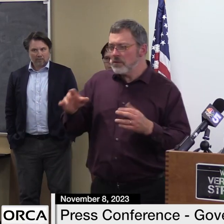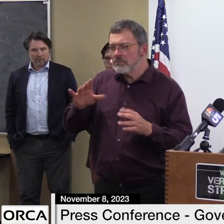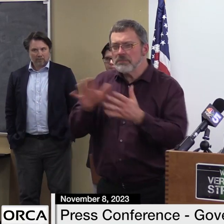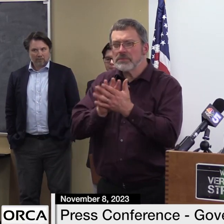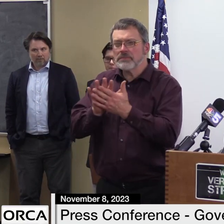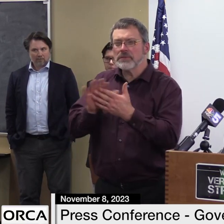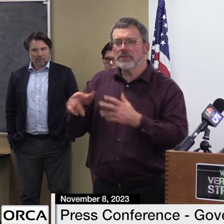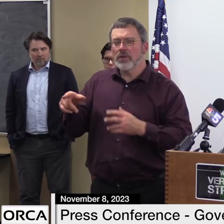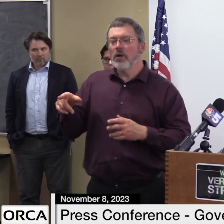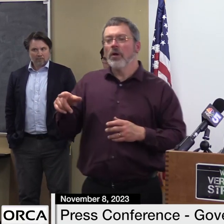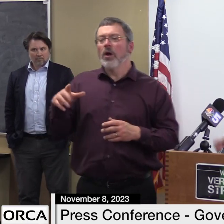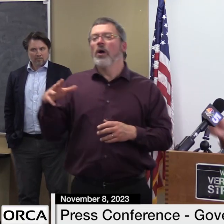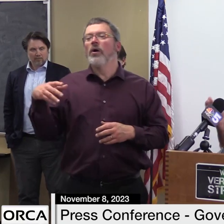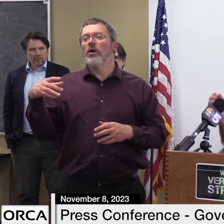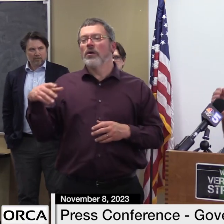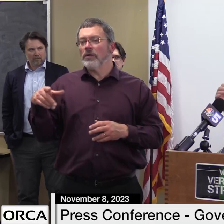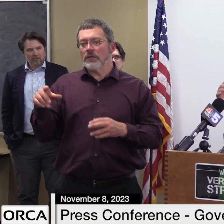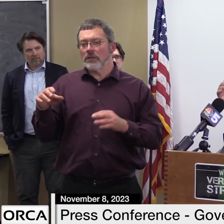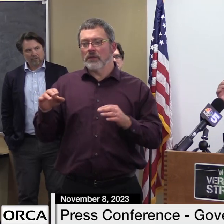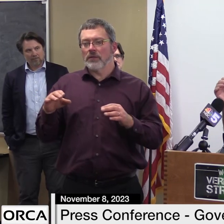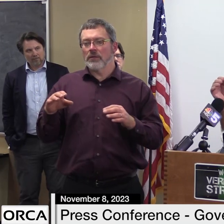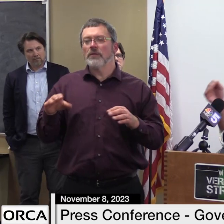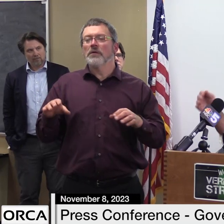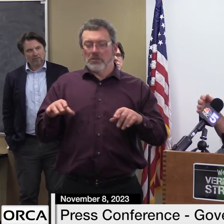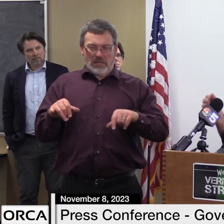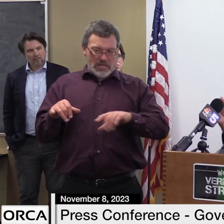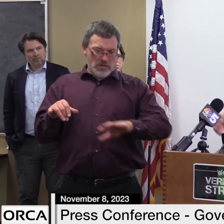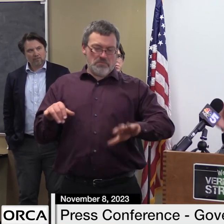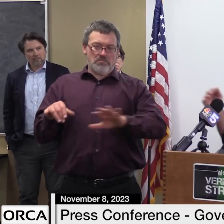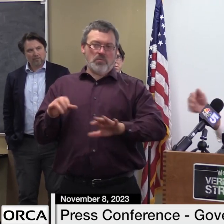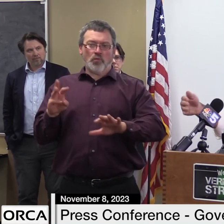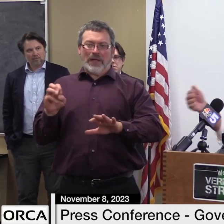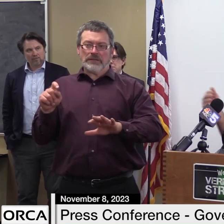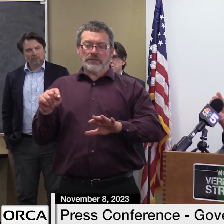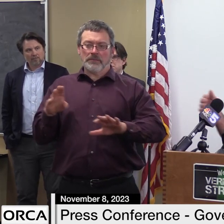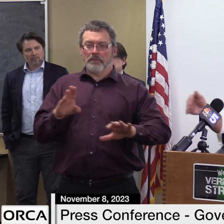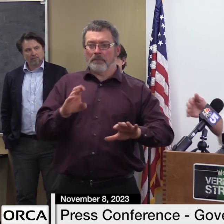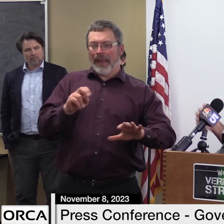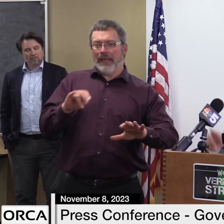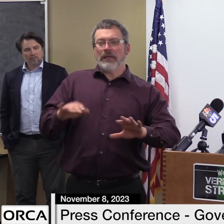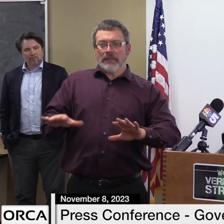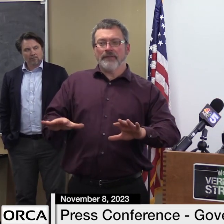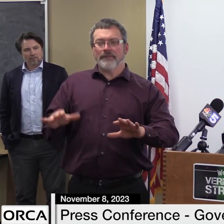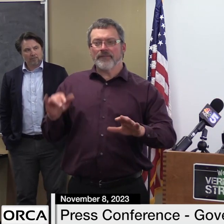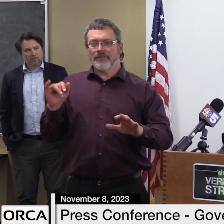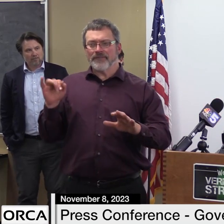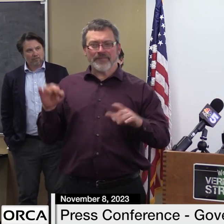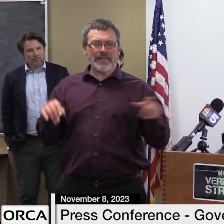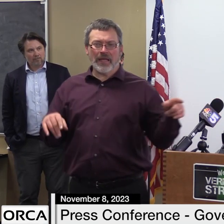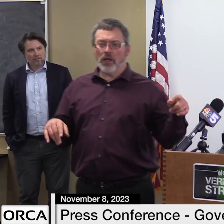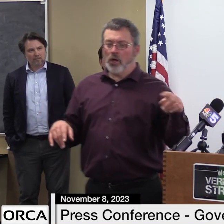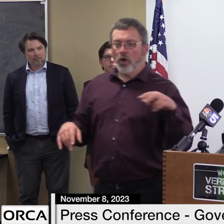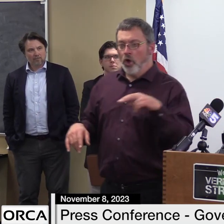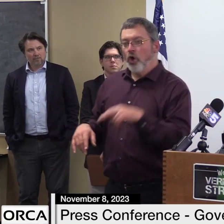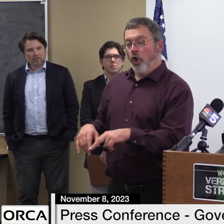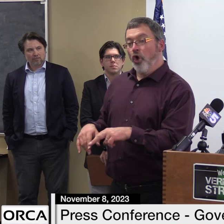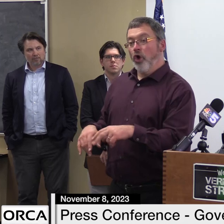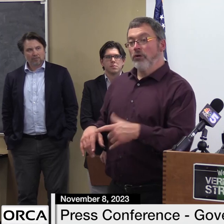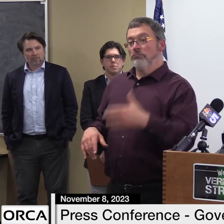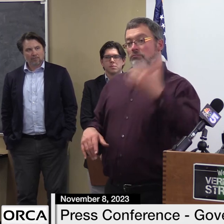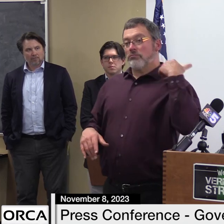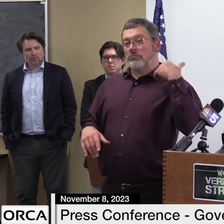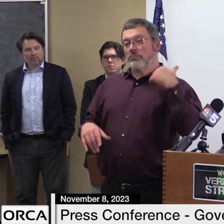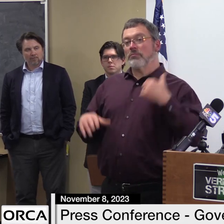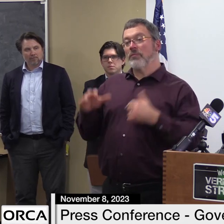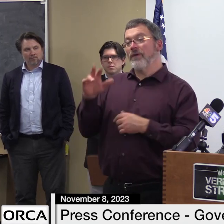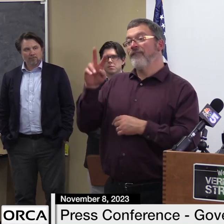6-7% versus 0-1%. I think if you go and take a look at what happened during that period of time, Vermont Yankee closed,